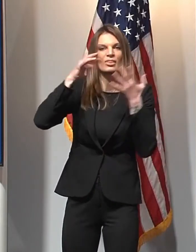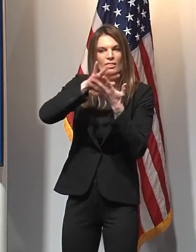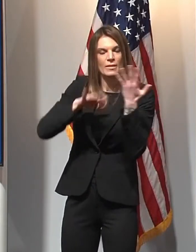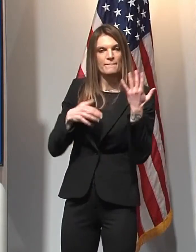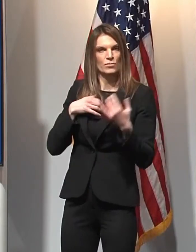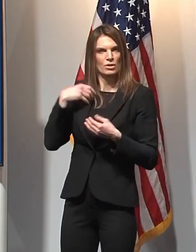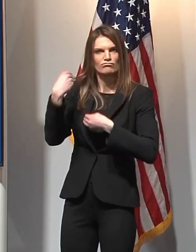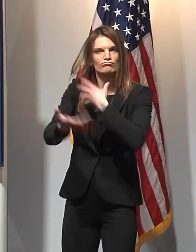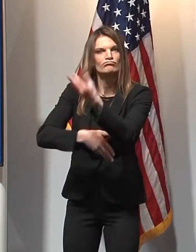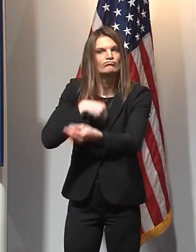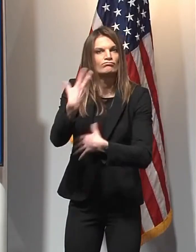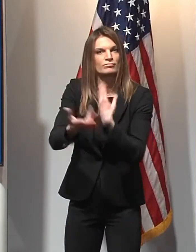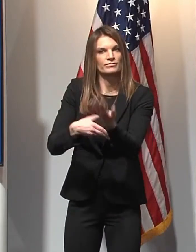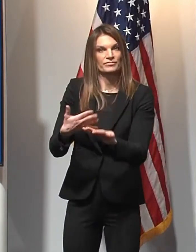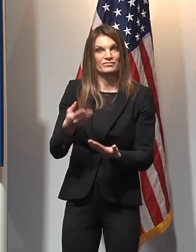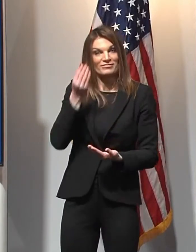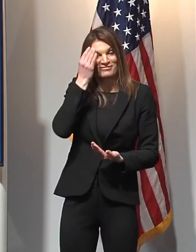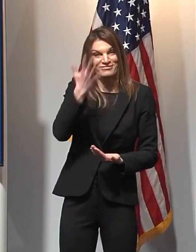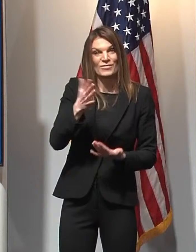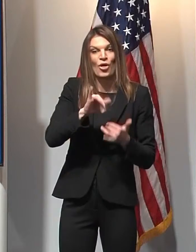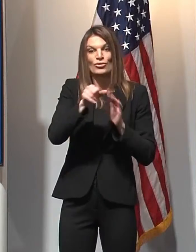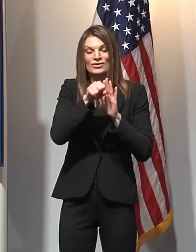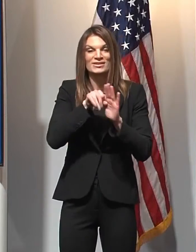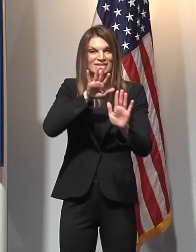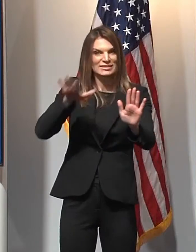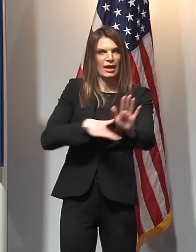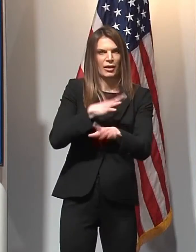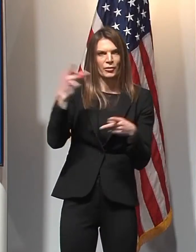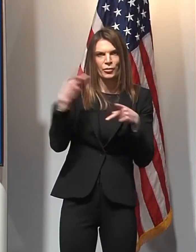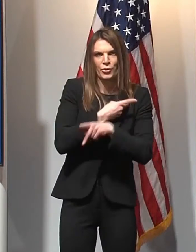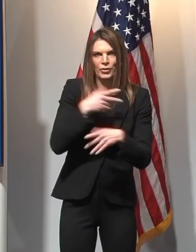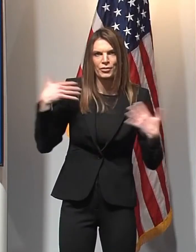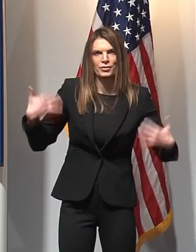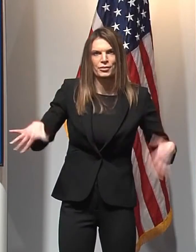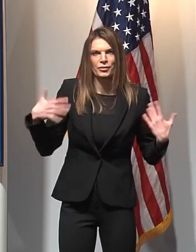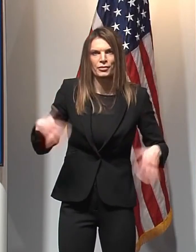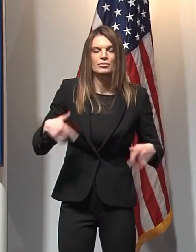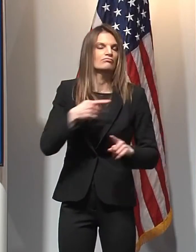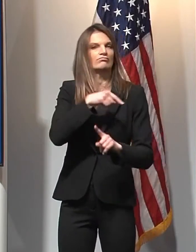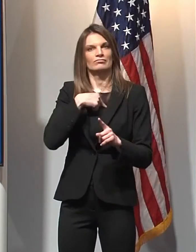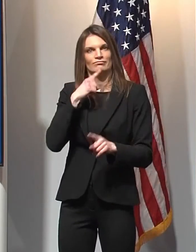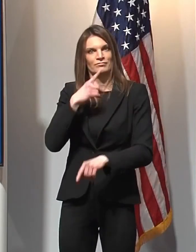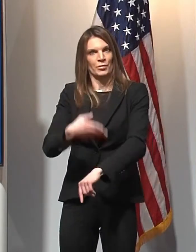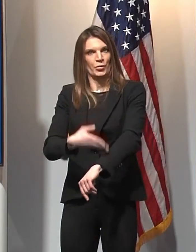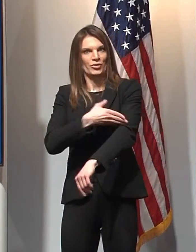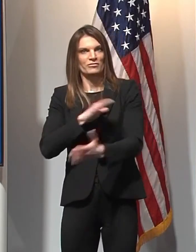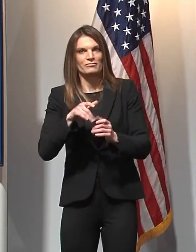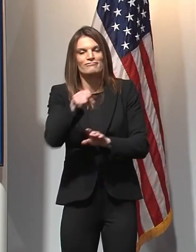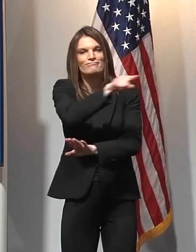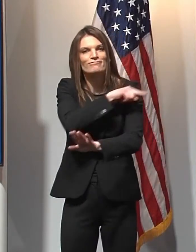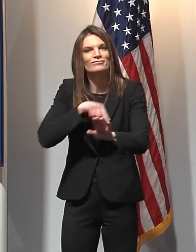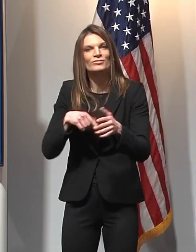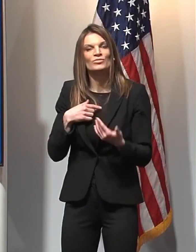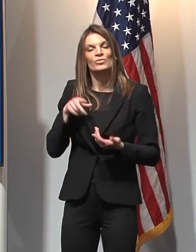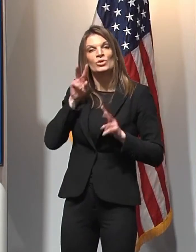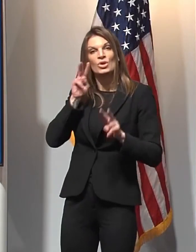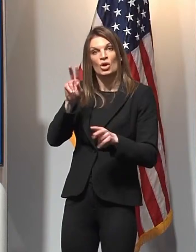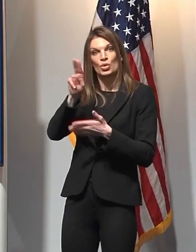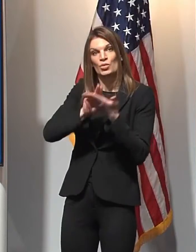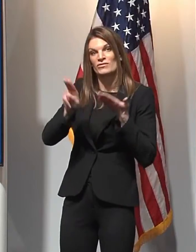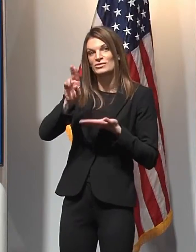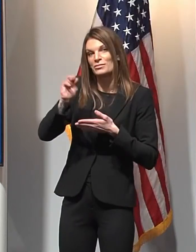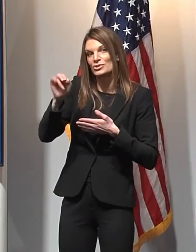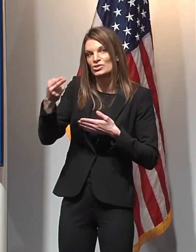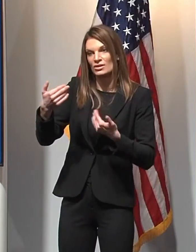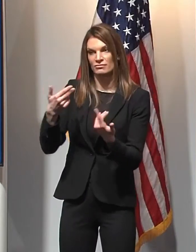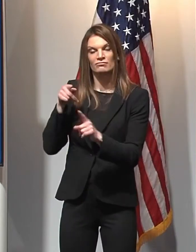this space is better than most states. You can look at a U of M study that bears that out and says our policies saved many lives